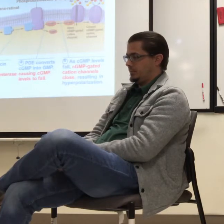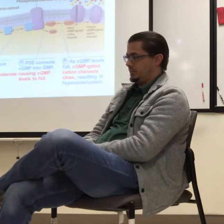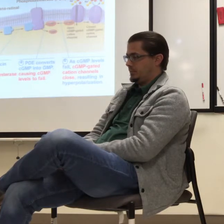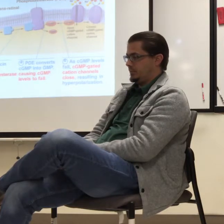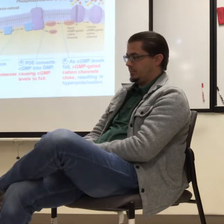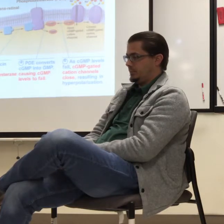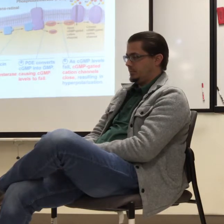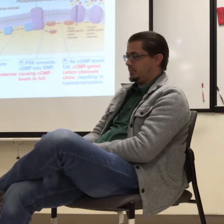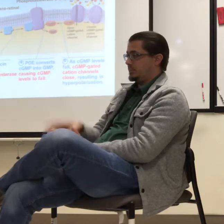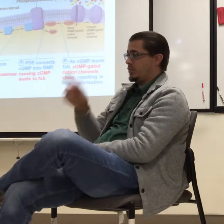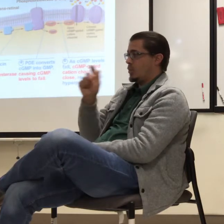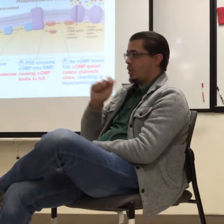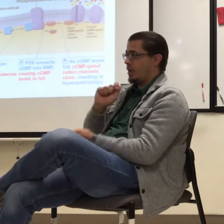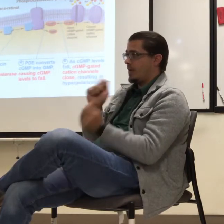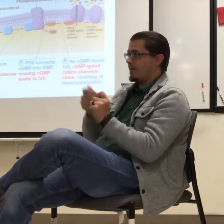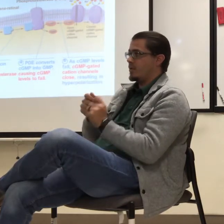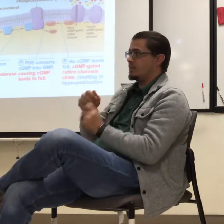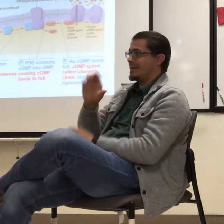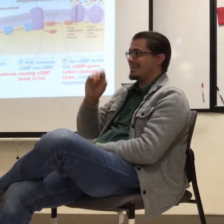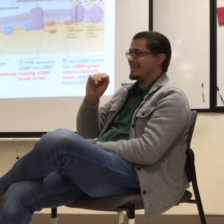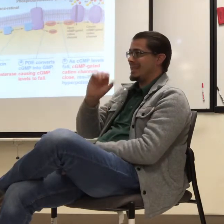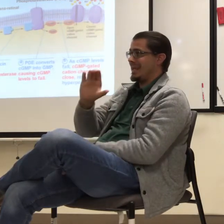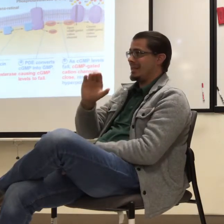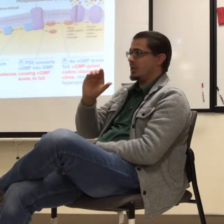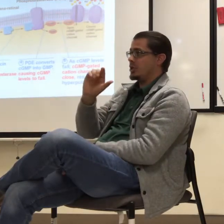That converts cyclic GMP to GMP.